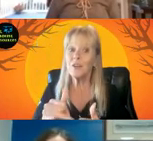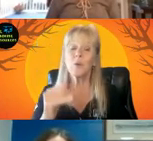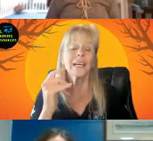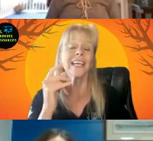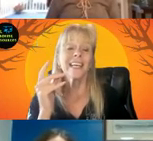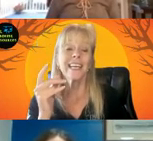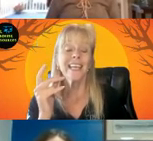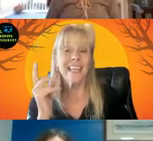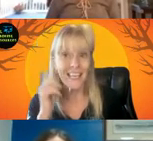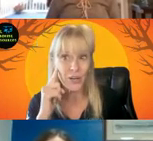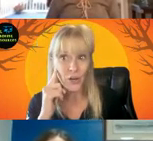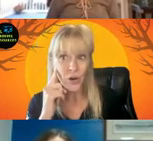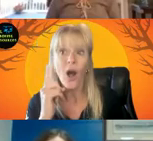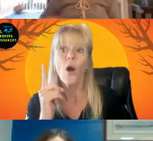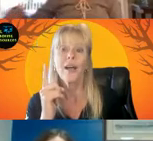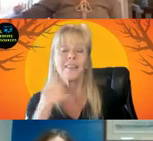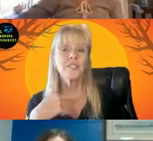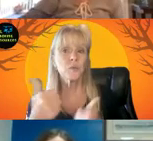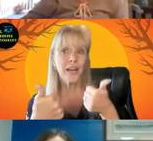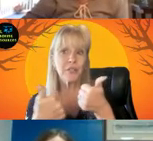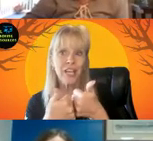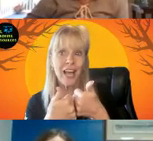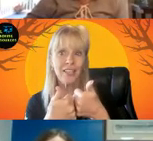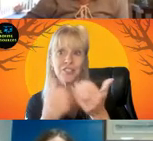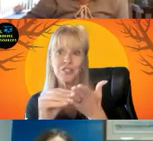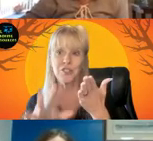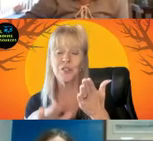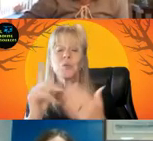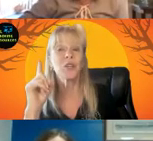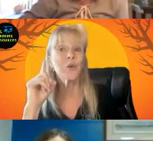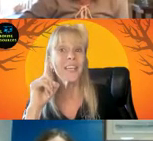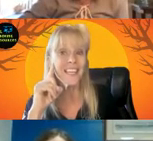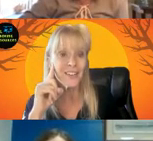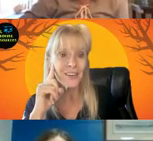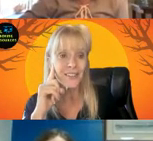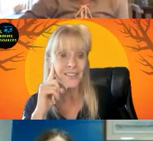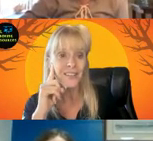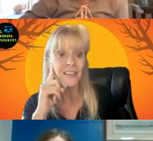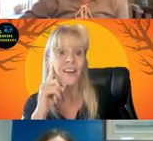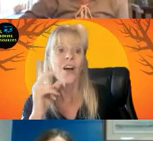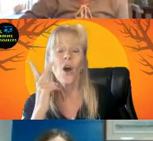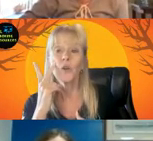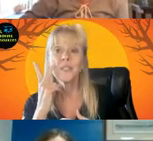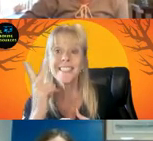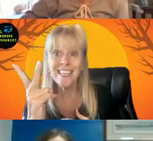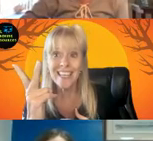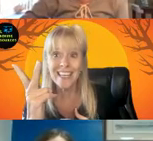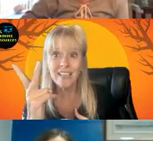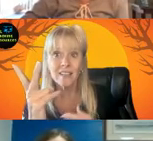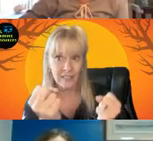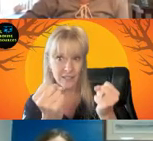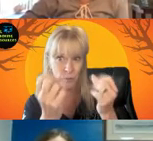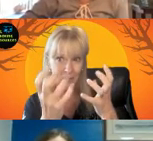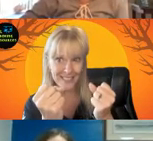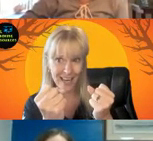When you hear, and this is what I would challenge the students, when you hear or you